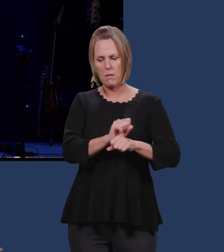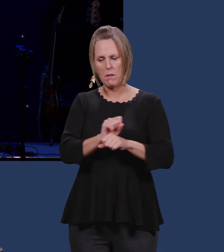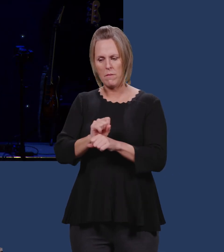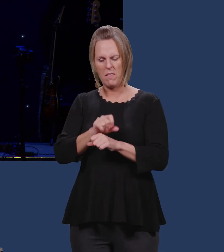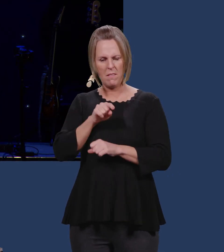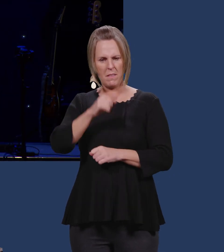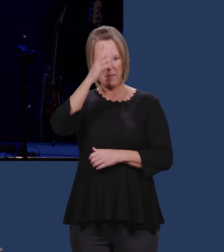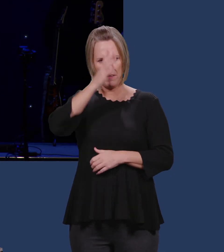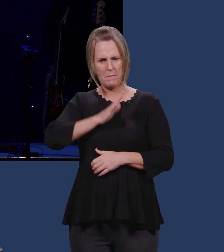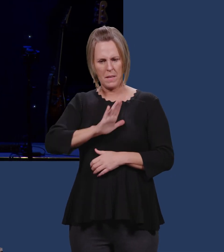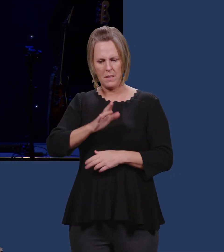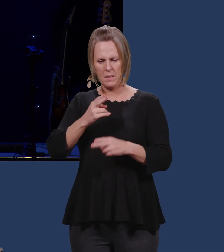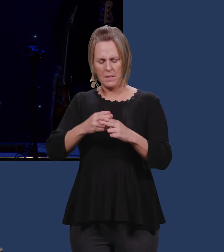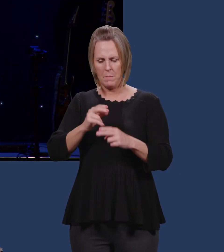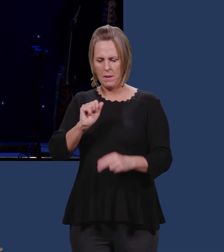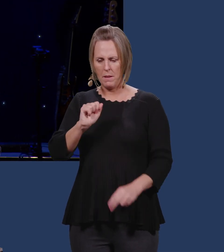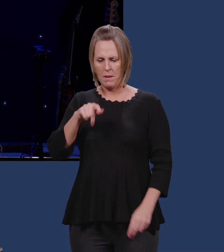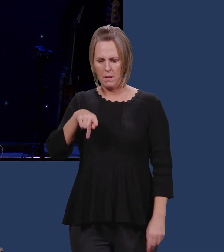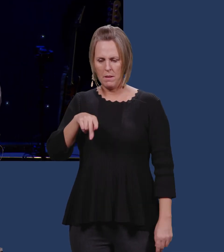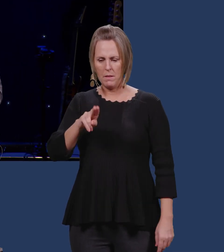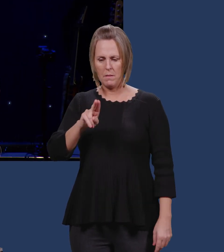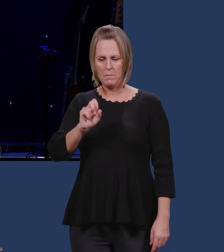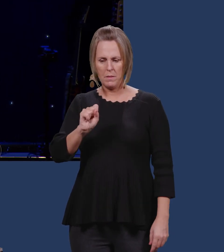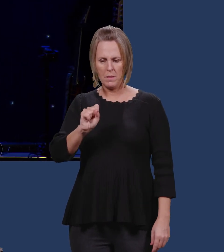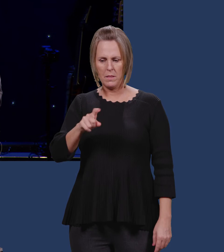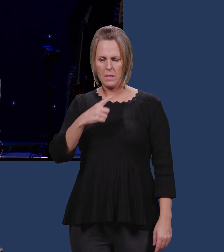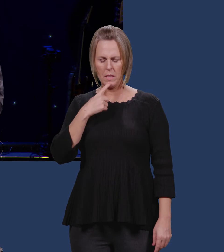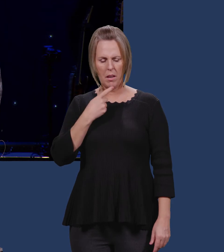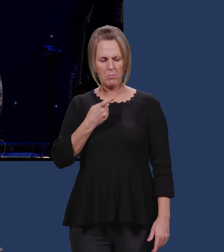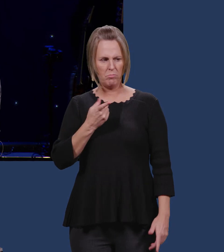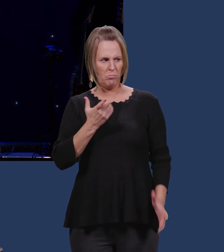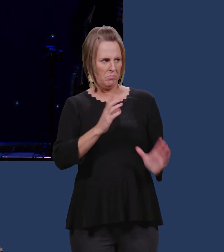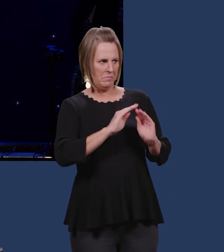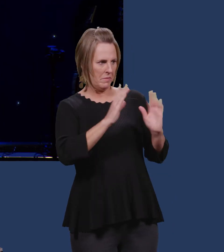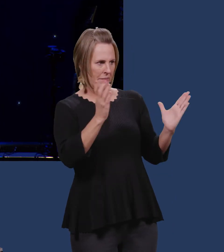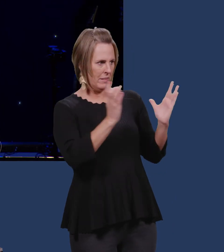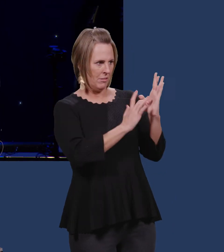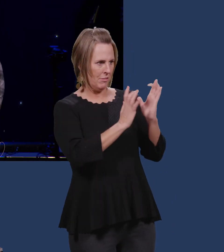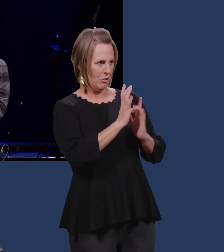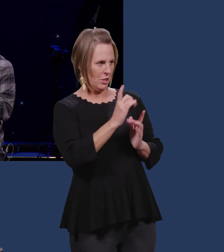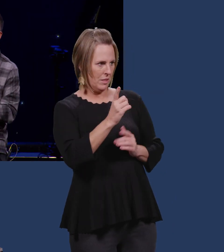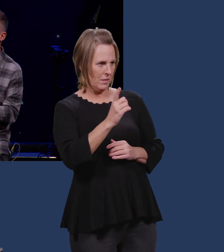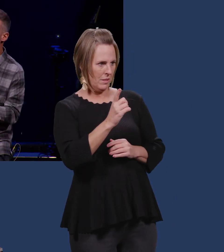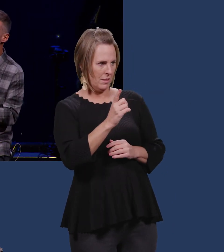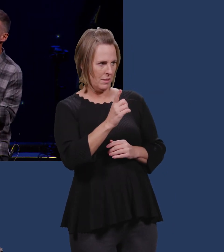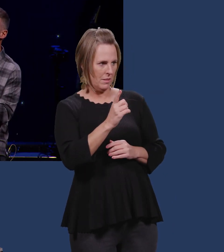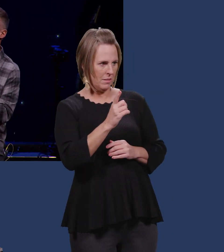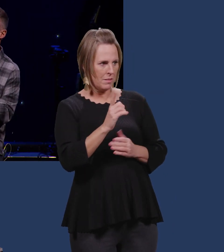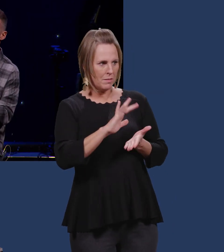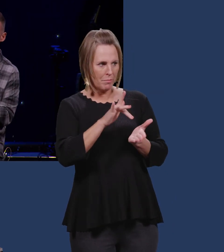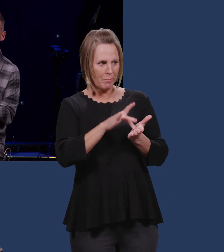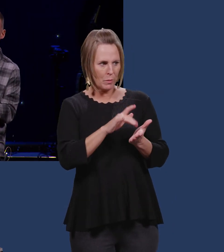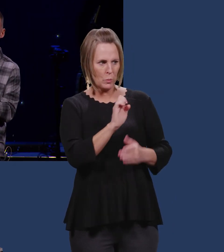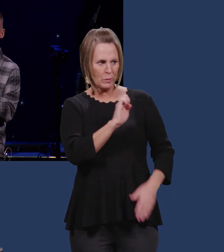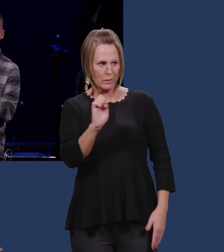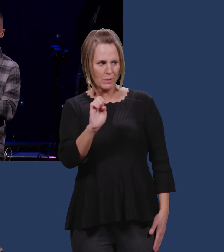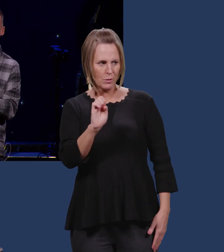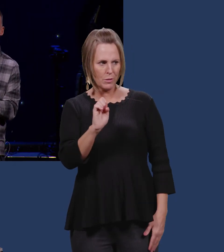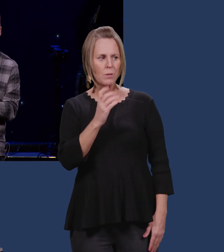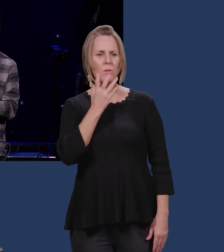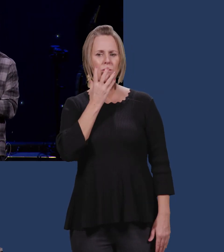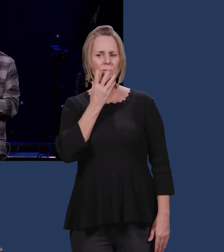that Jesus wasn't a white man? Well, he said it's pretty obvious that Jesus was a Middle Eastern first